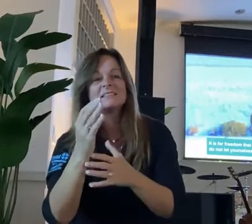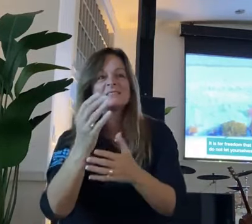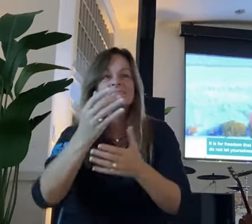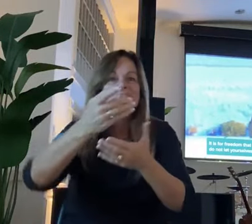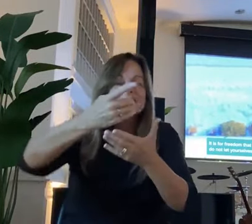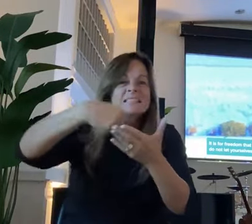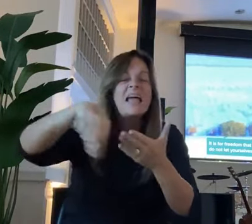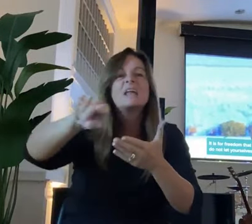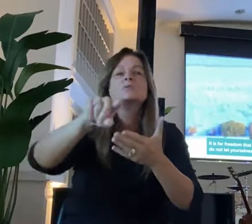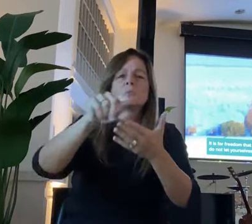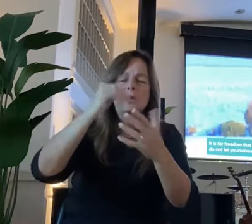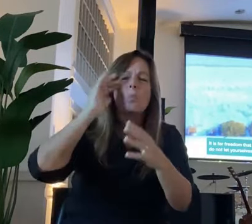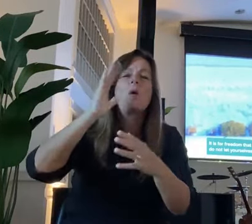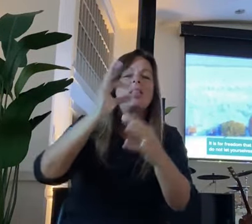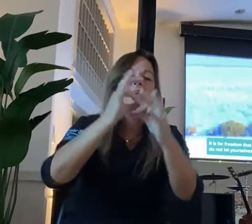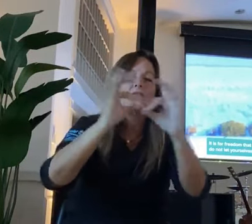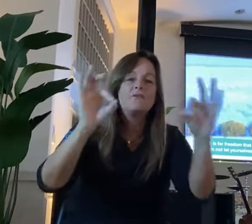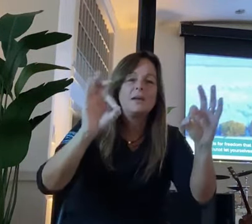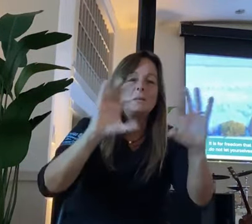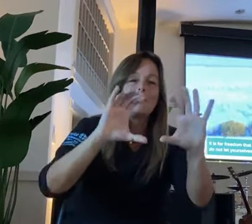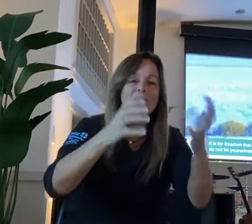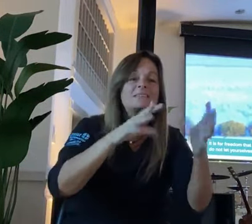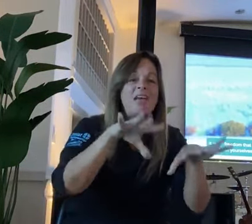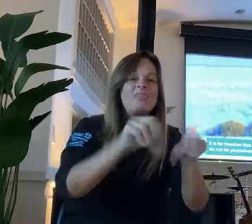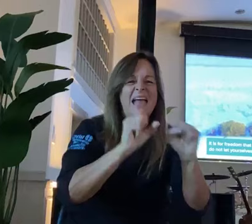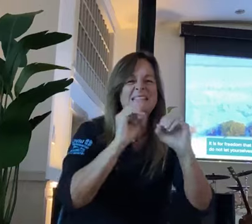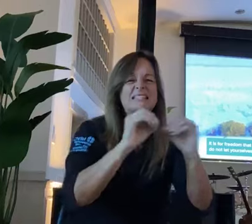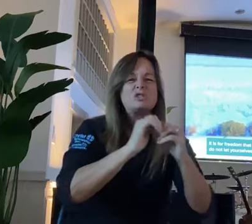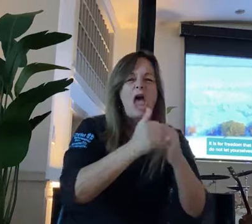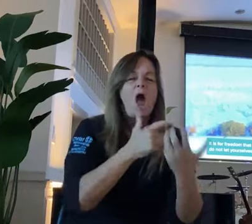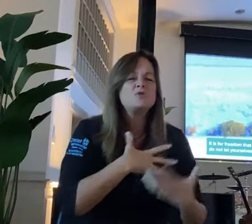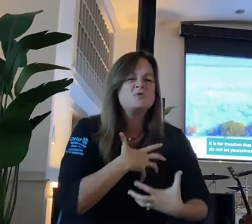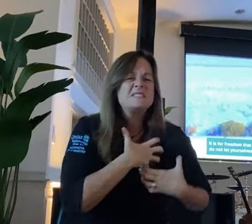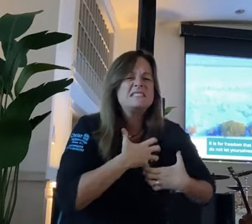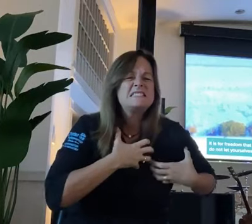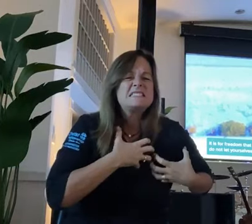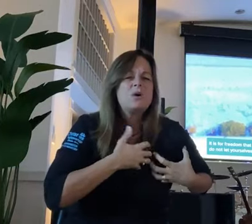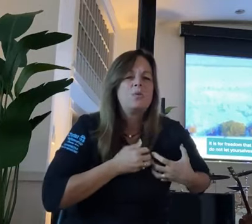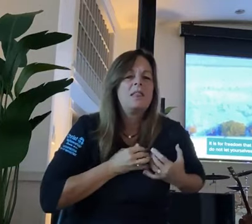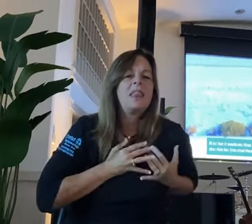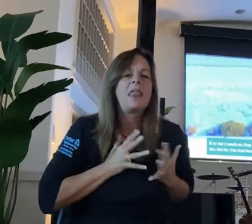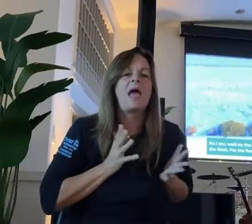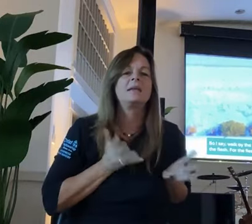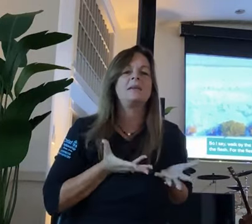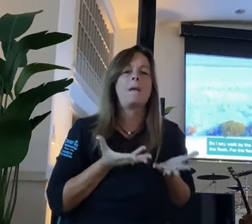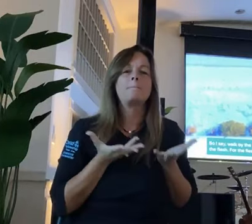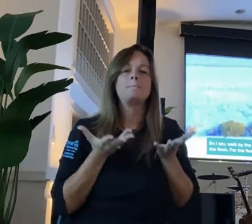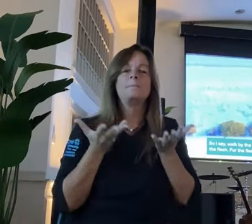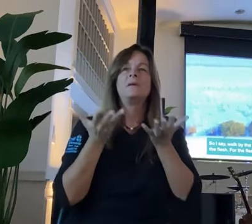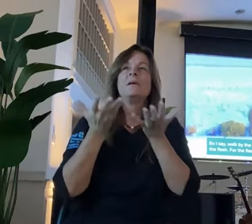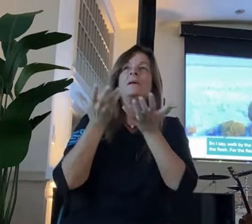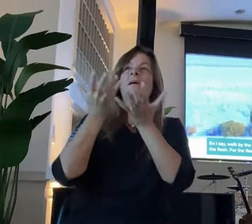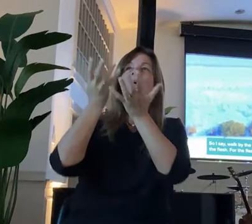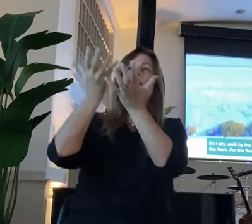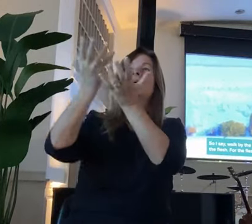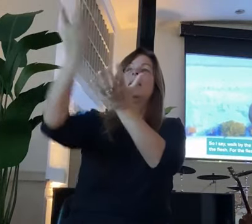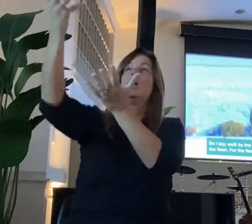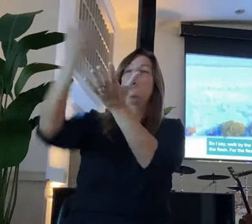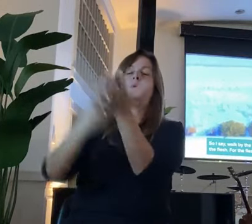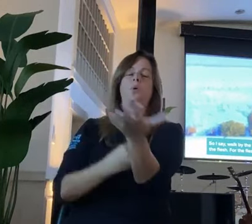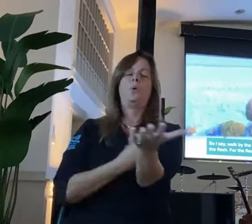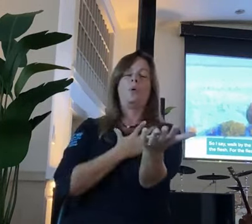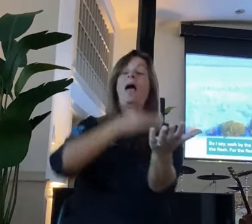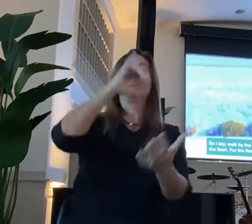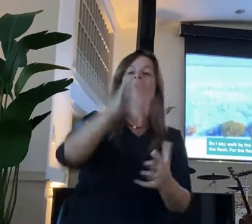don't be bound up anymore under a yoke or bondage of slavery. And then later on, he goes, so I say, the only way you'll get this is you're going to